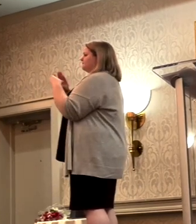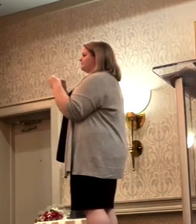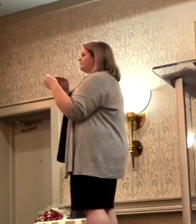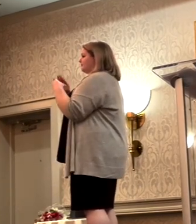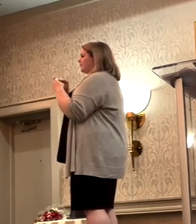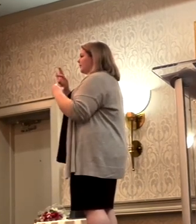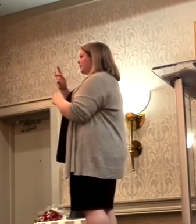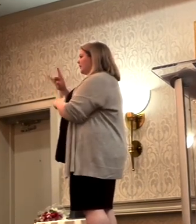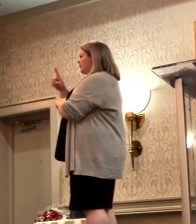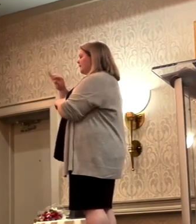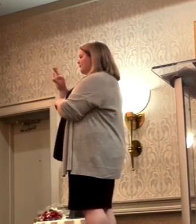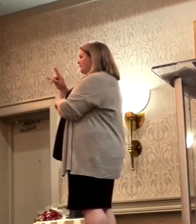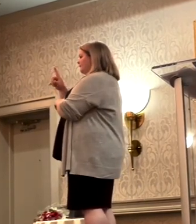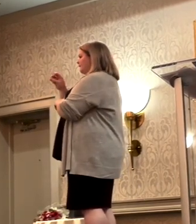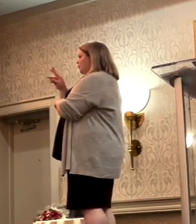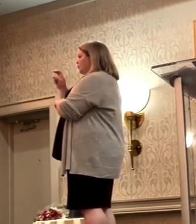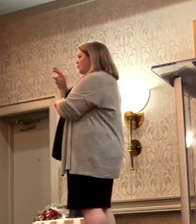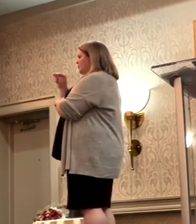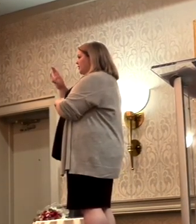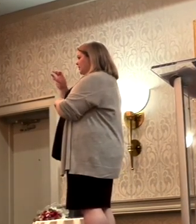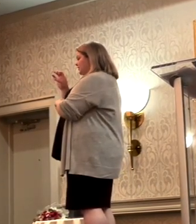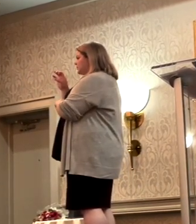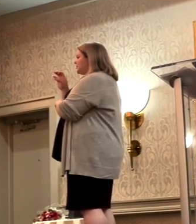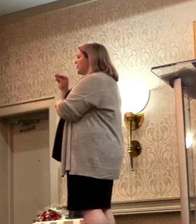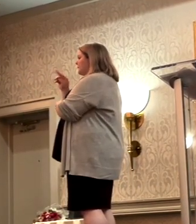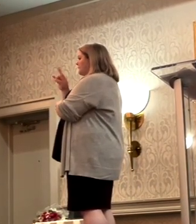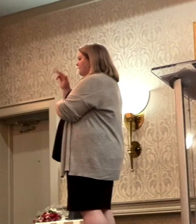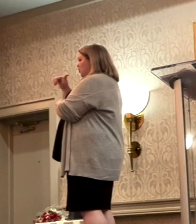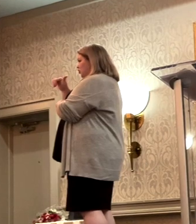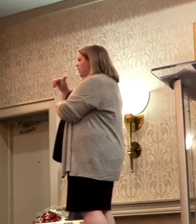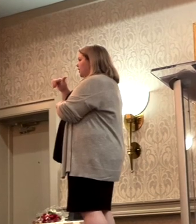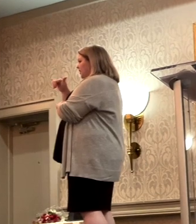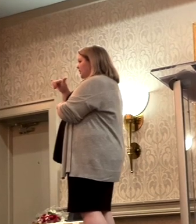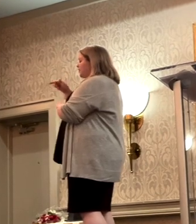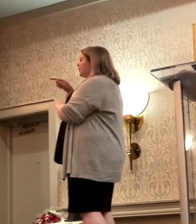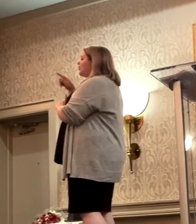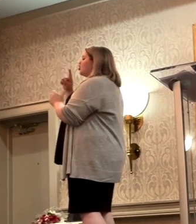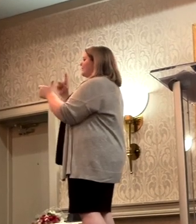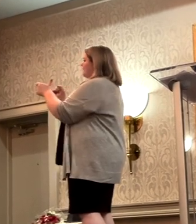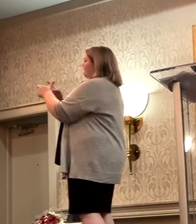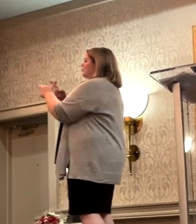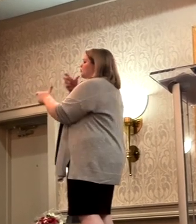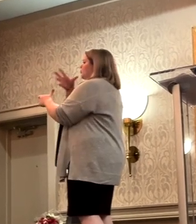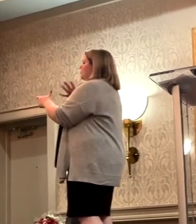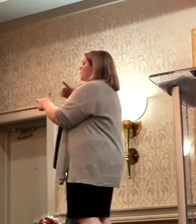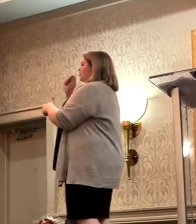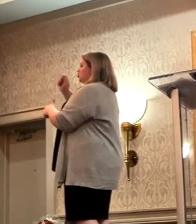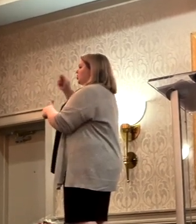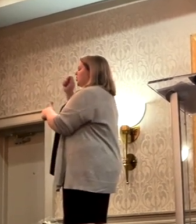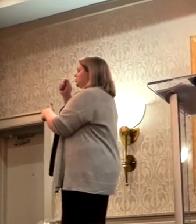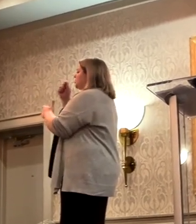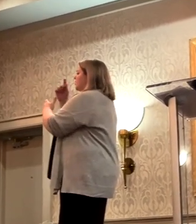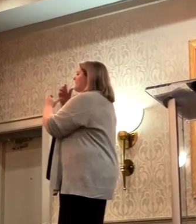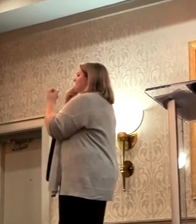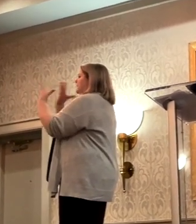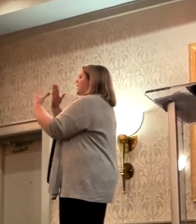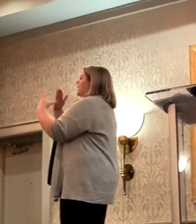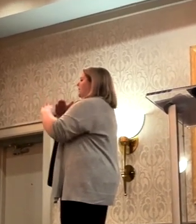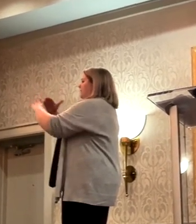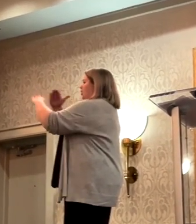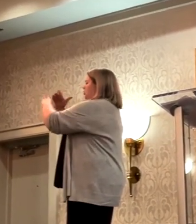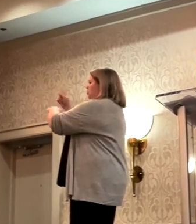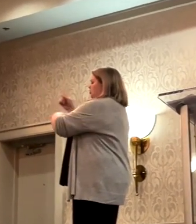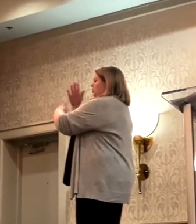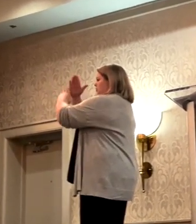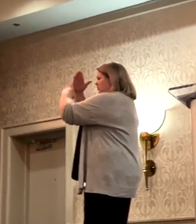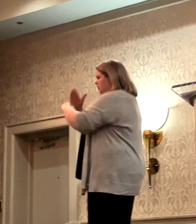Murray, Rhode Island's first woman judge, broke down many barriers. And before she marched through,